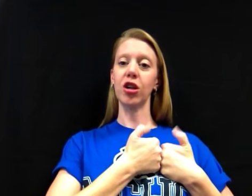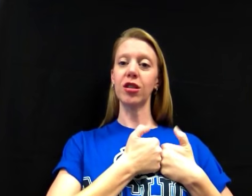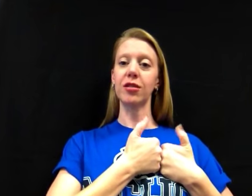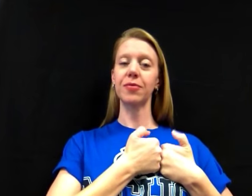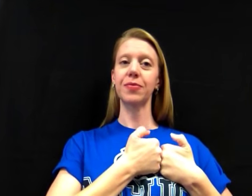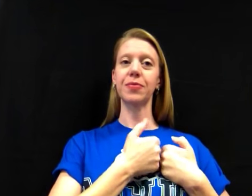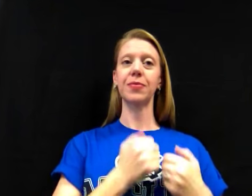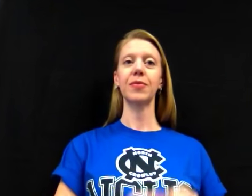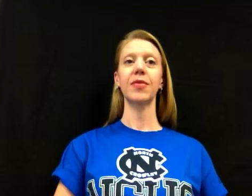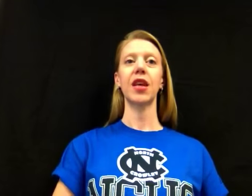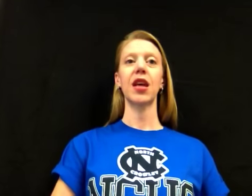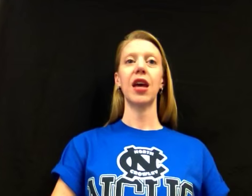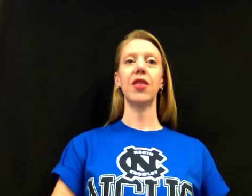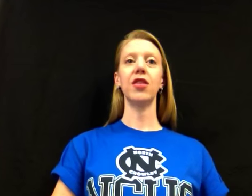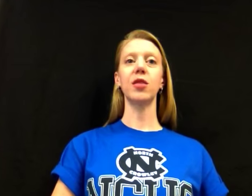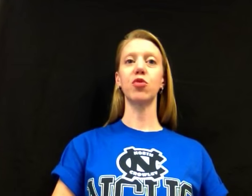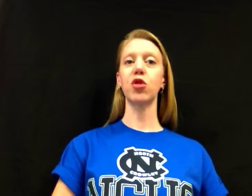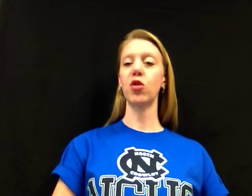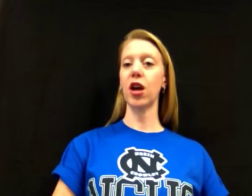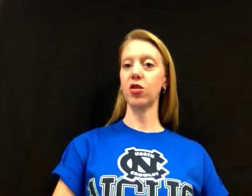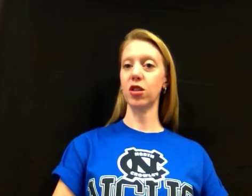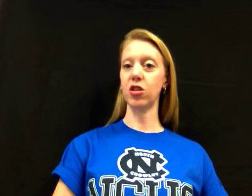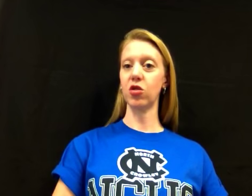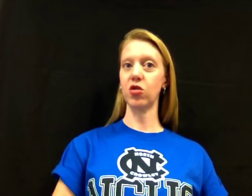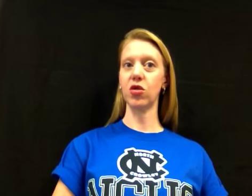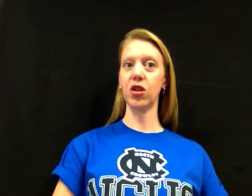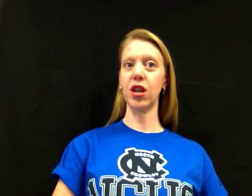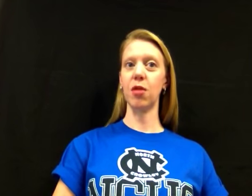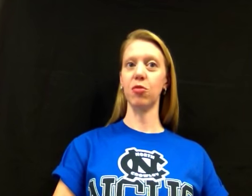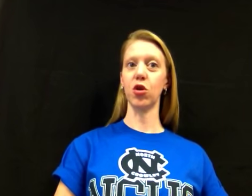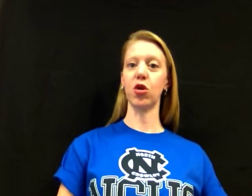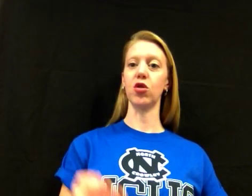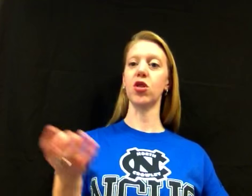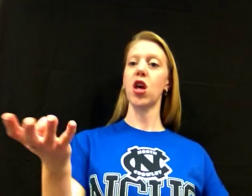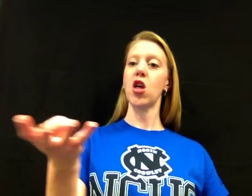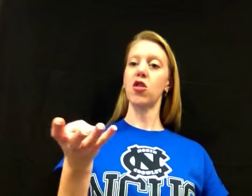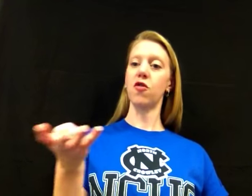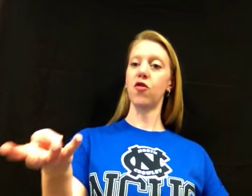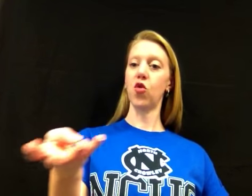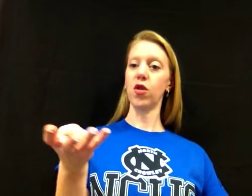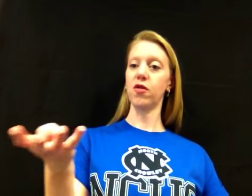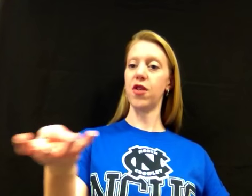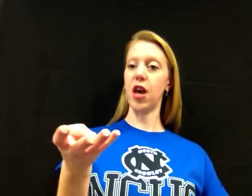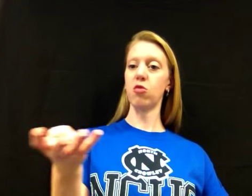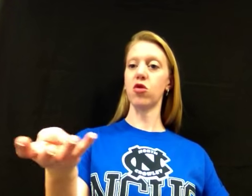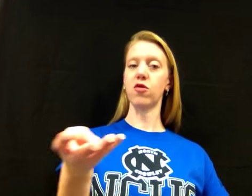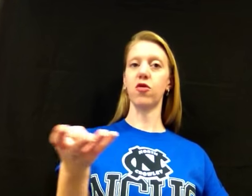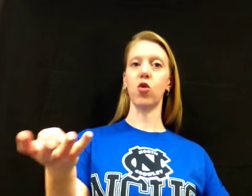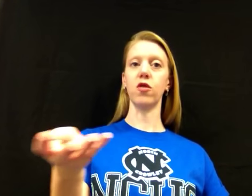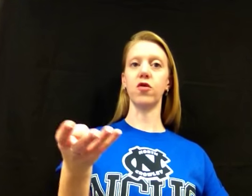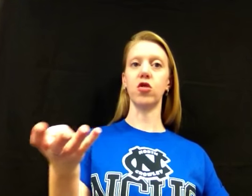Sweetheart. And then some pronouns that use numbers. The four of them, or the four of